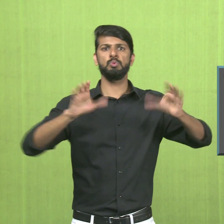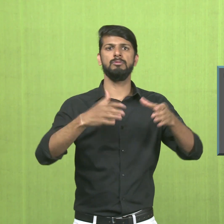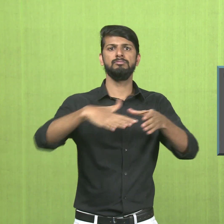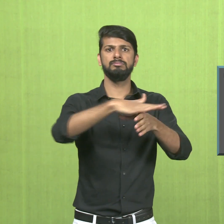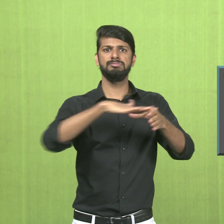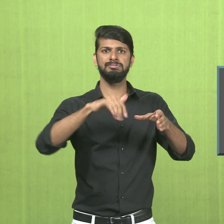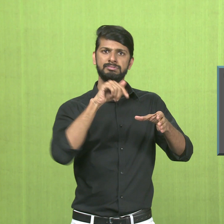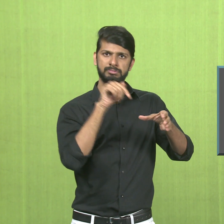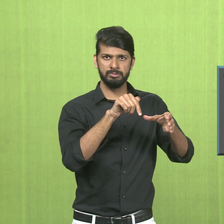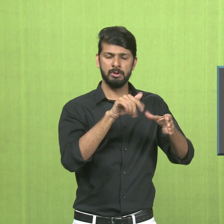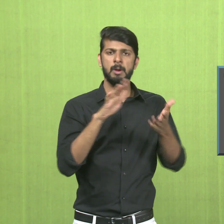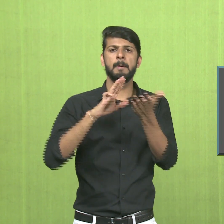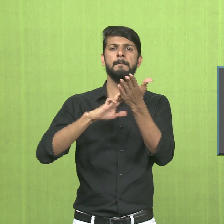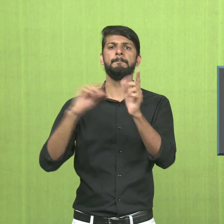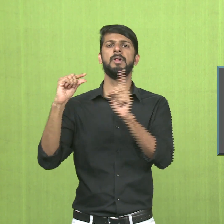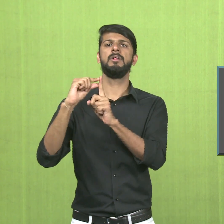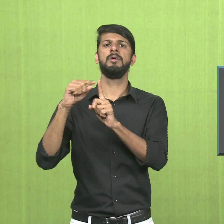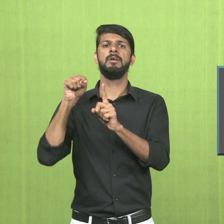and the Bhilala community.